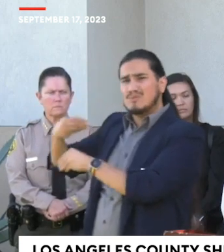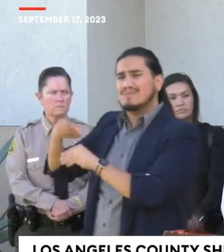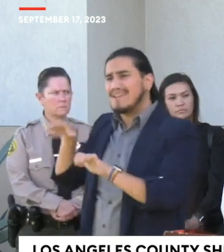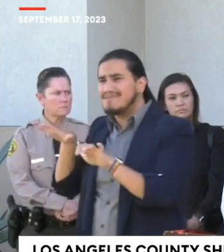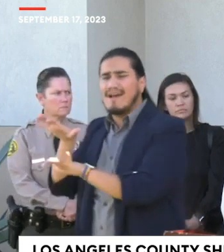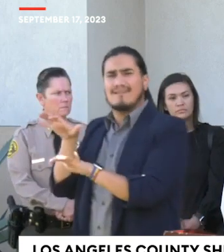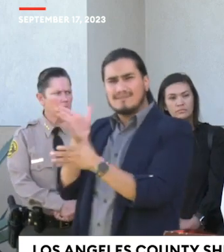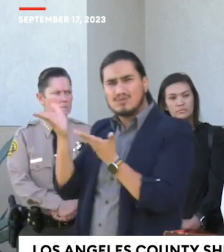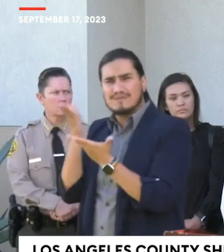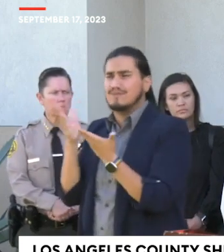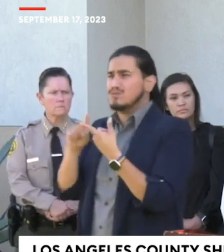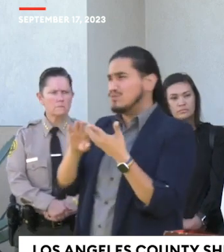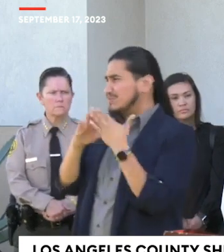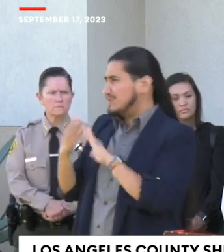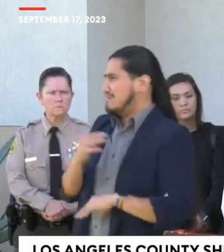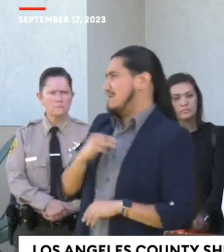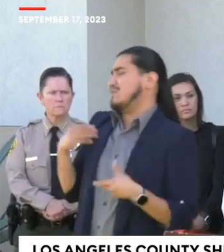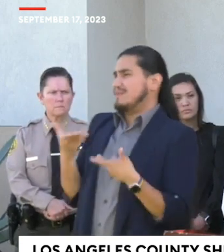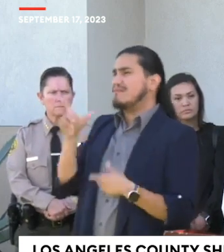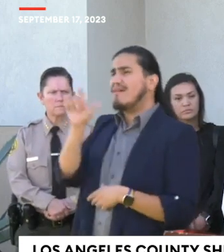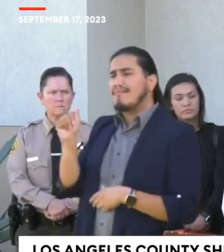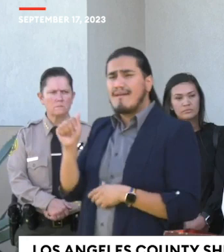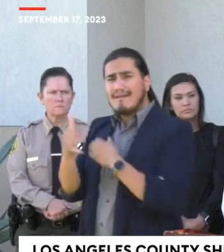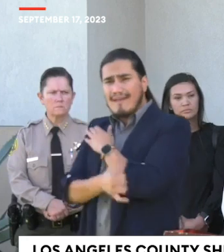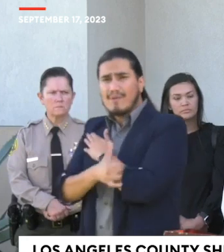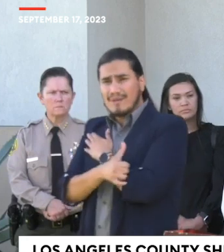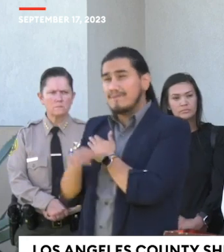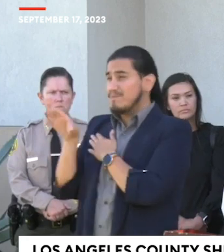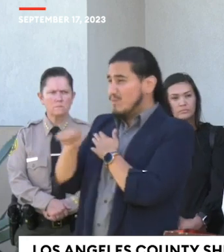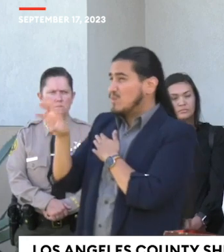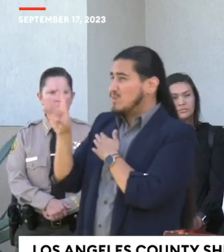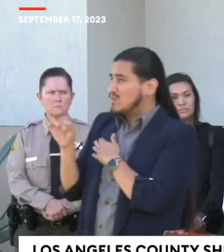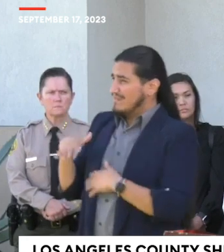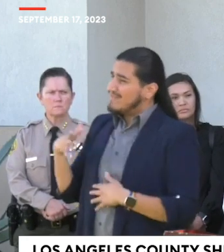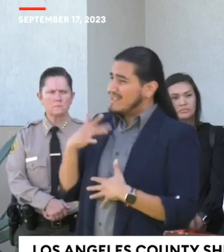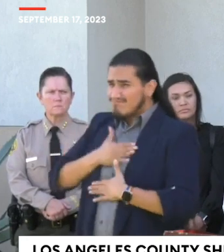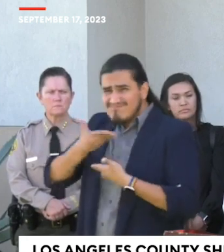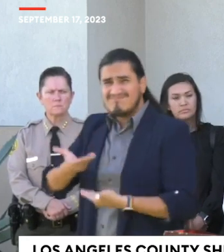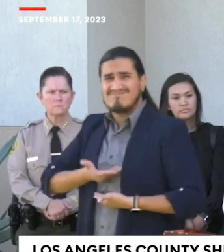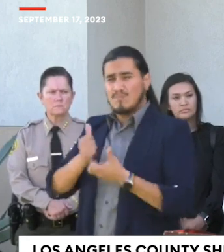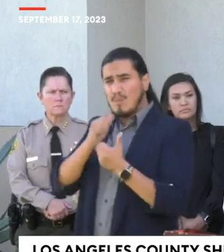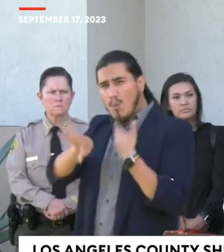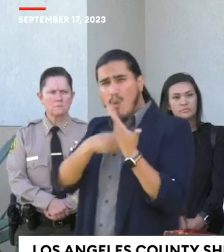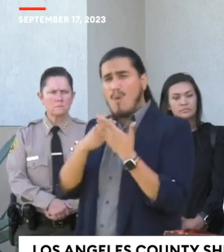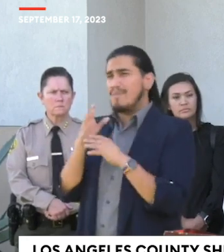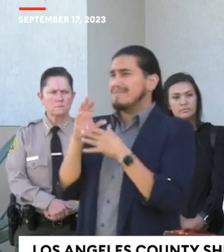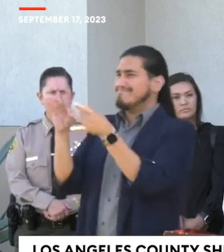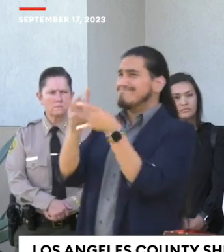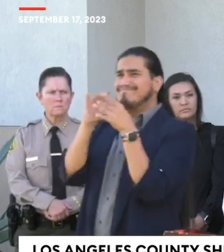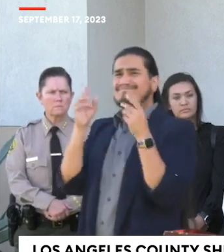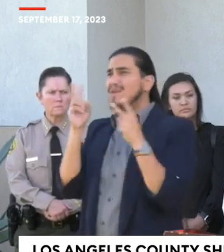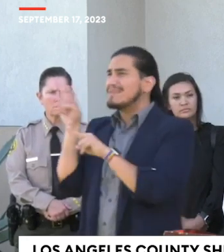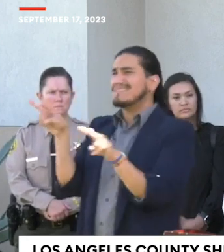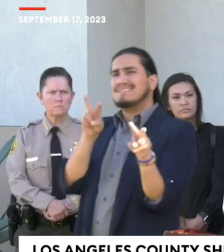residents, community members of Los Angeles County. You do get a sense of outrage from all the speakers